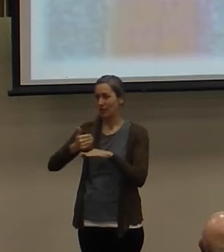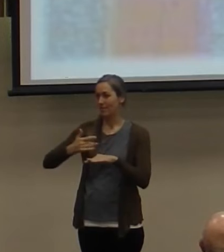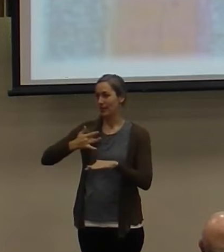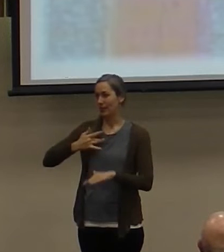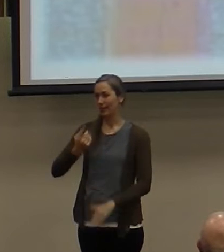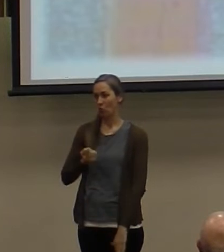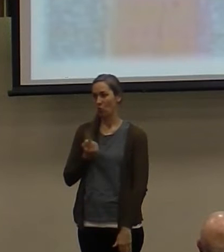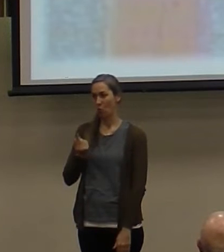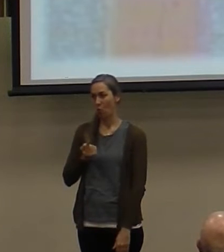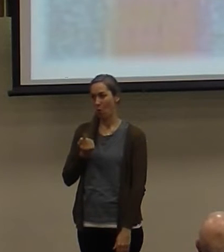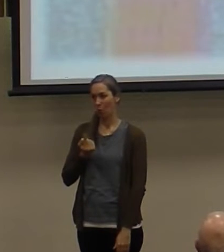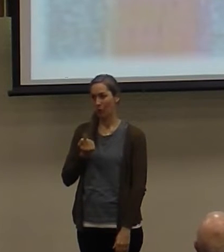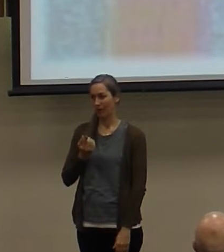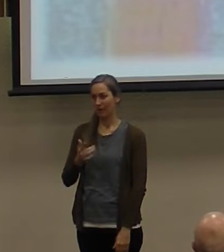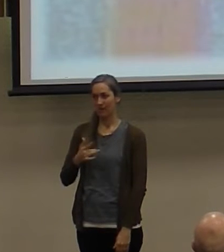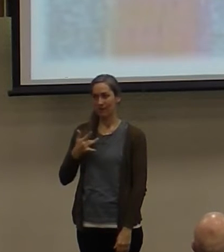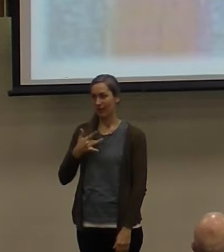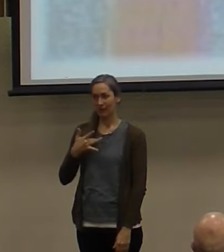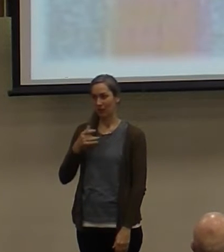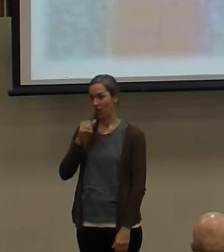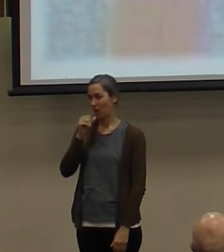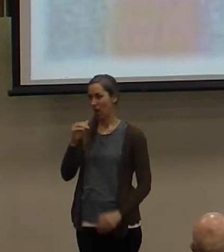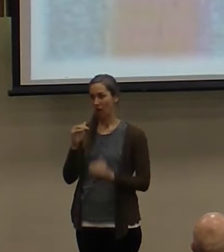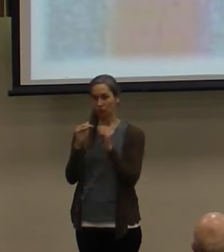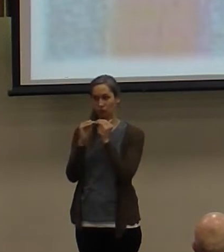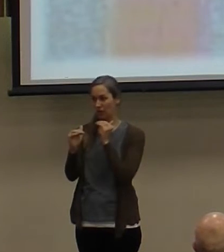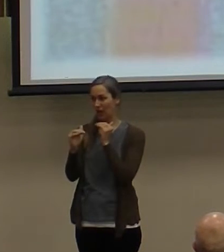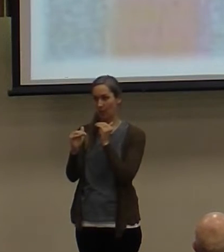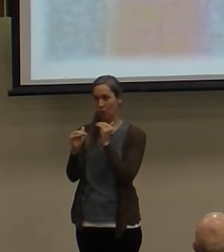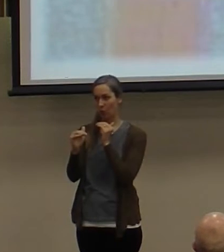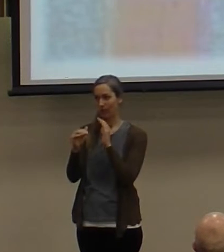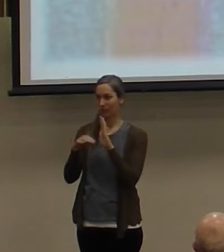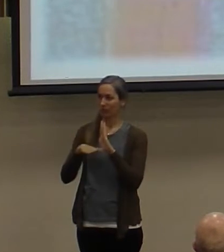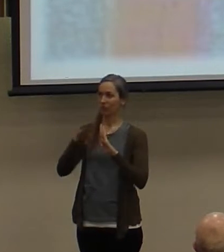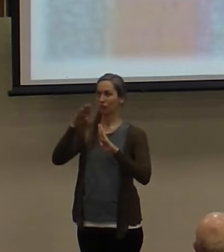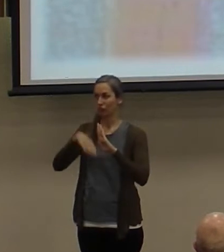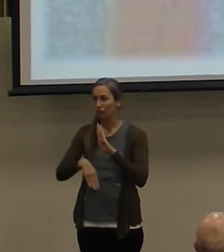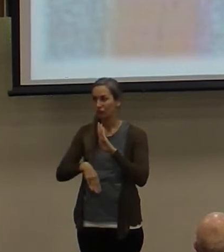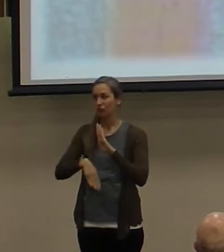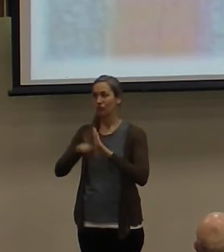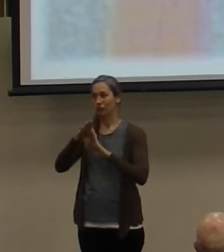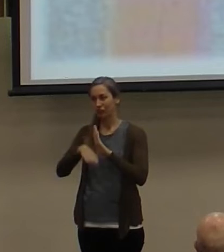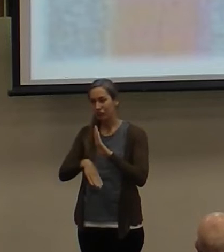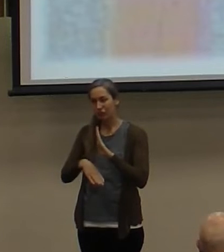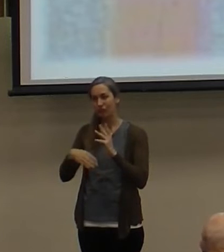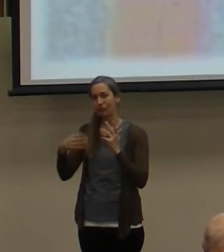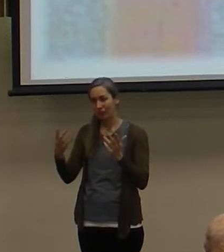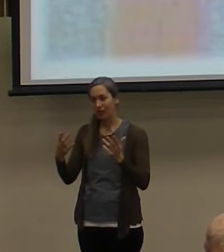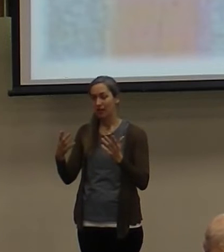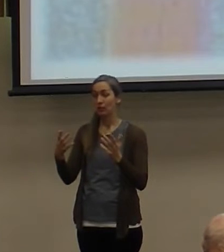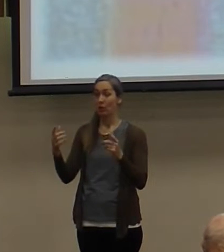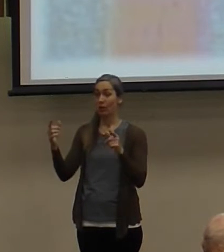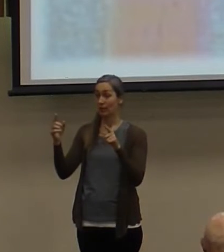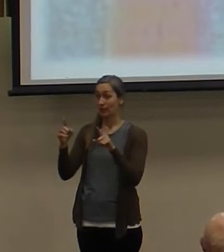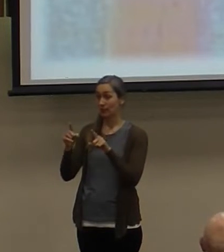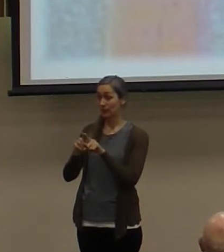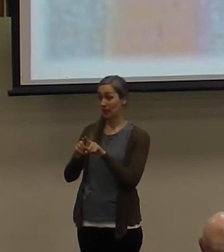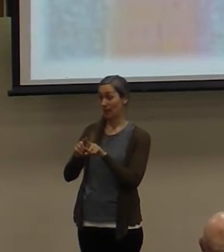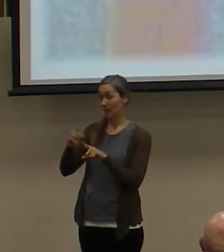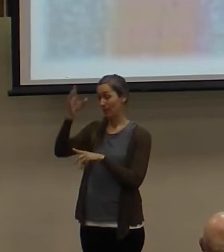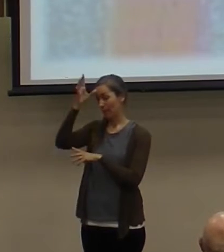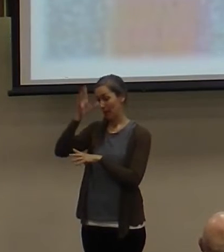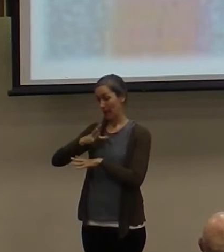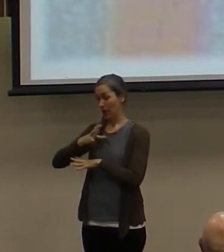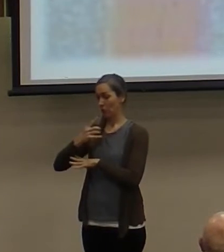feelings. They're unstable. Their intensity rises and falls. And so the same guy who said, my wife